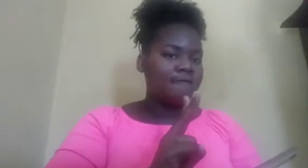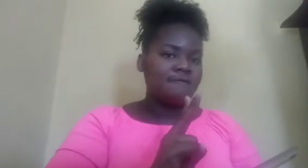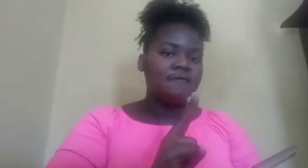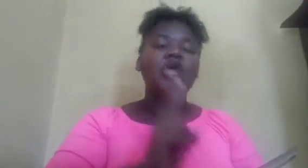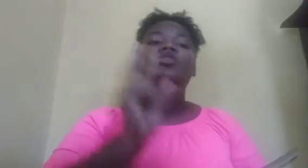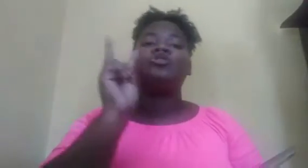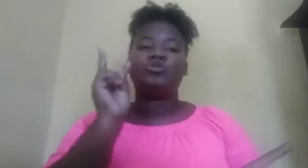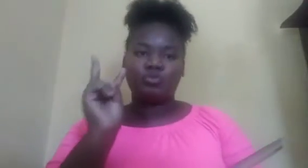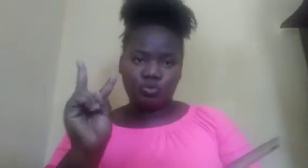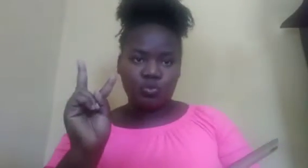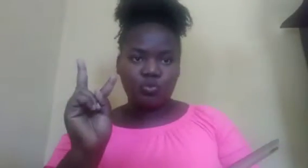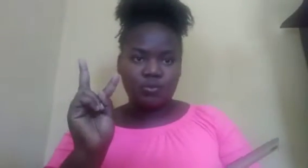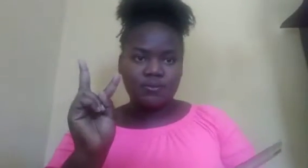Not the half. 2.